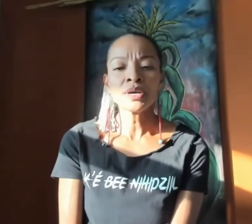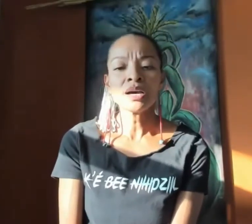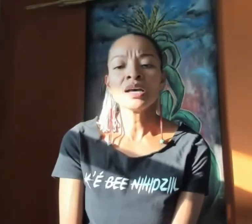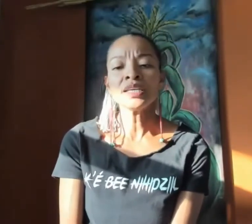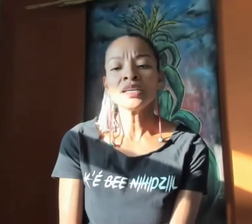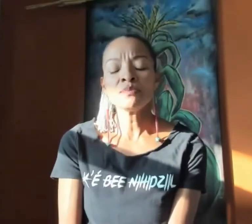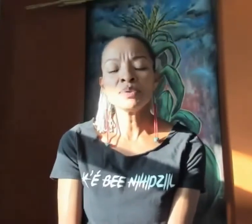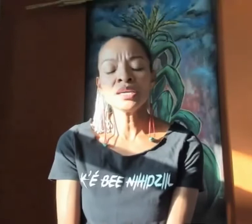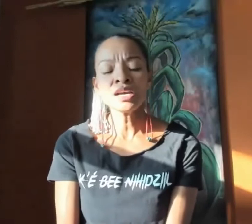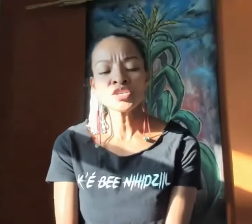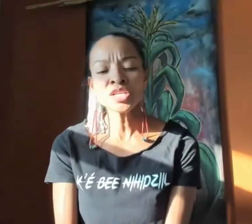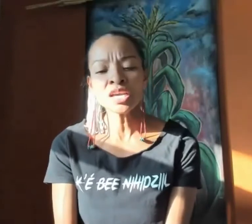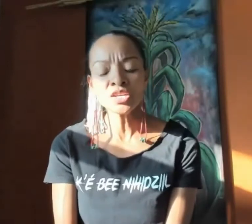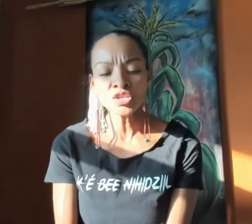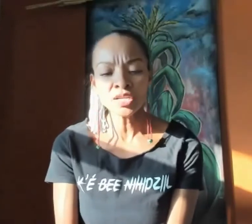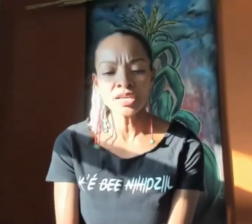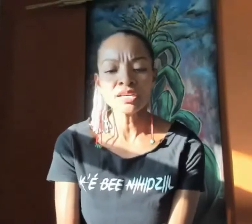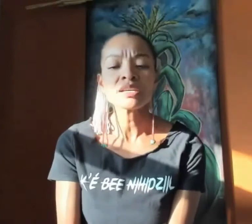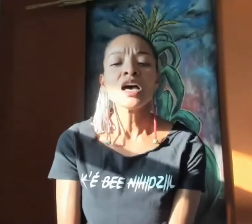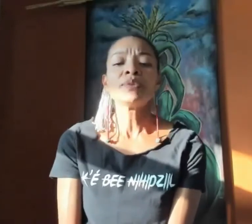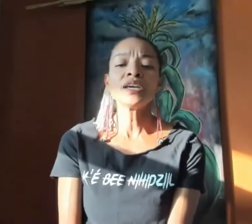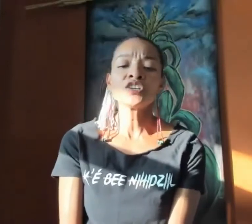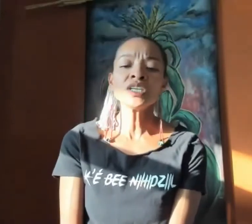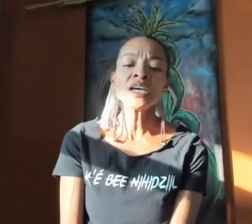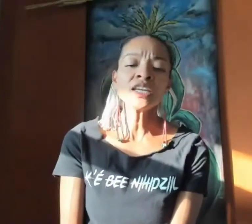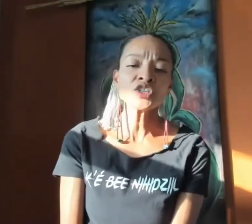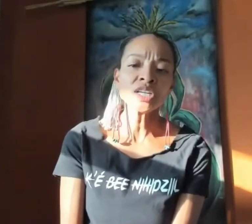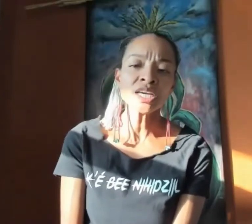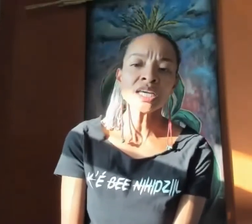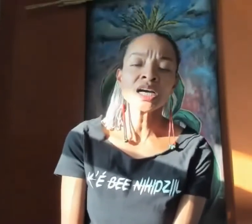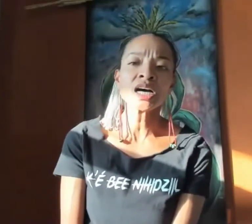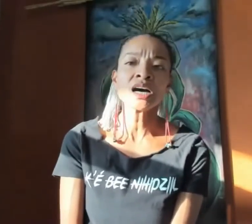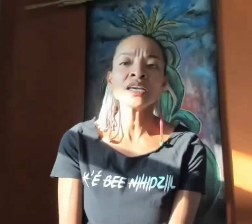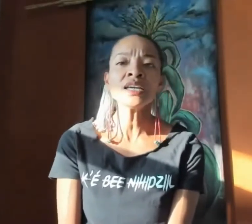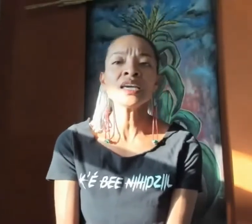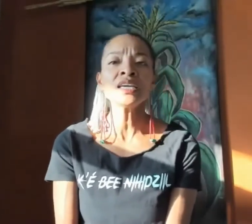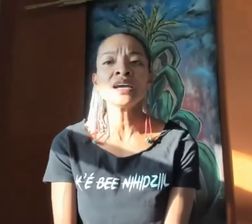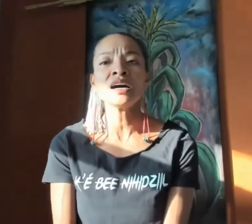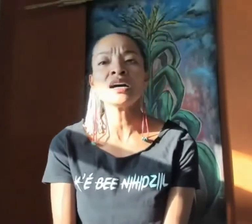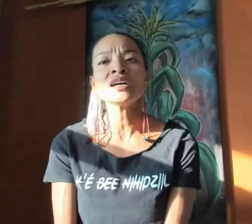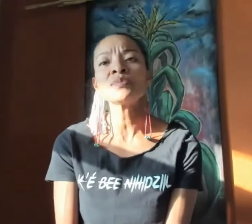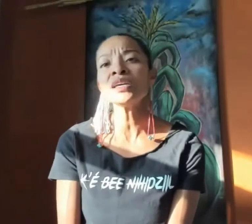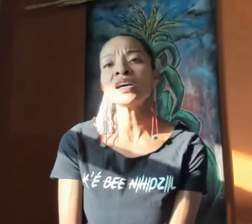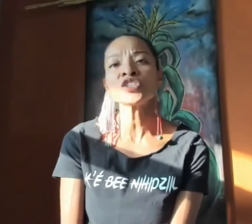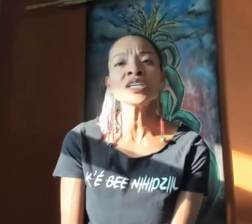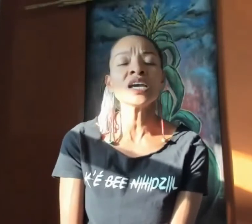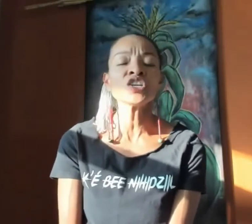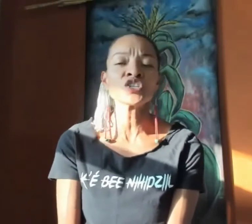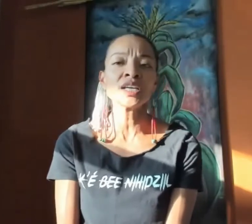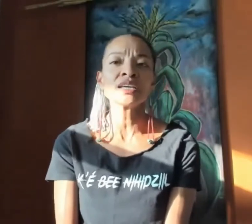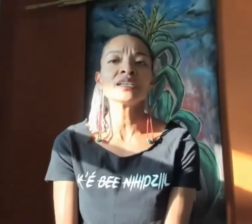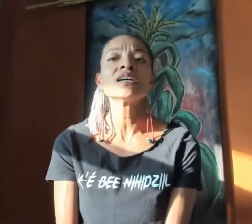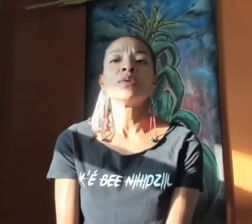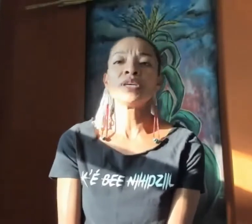Nisabe adi ye bi a ji e nishle, bi a ji e nishle, aha iye iya, bi a ji e